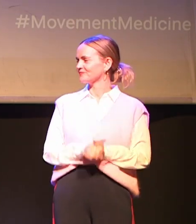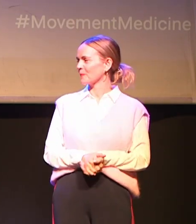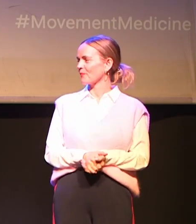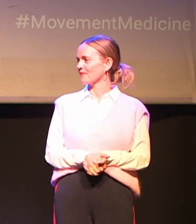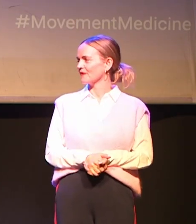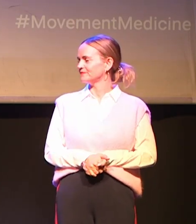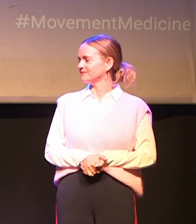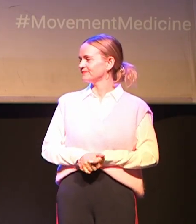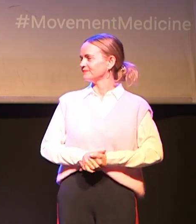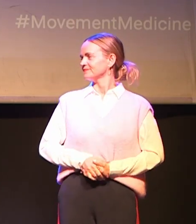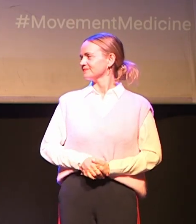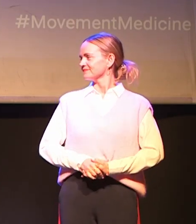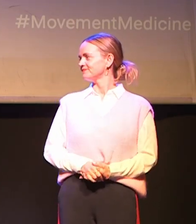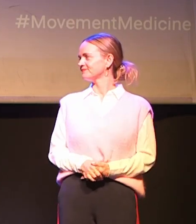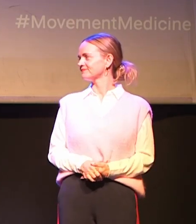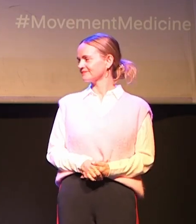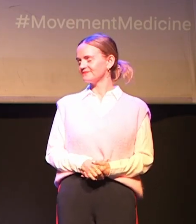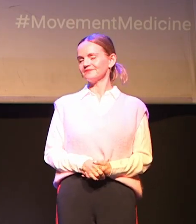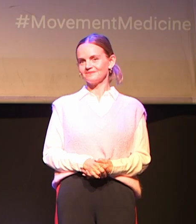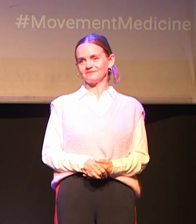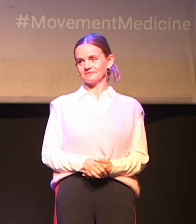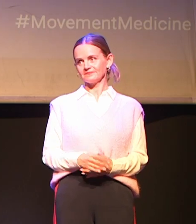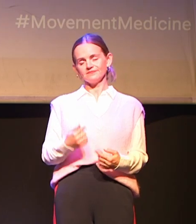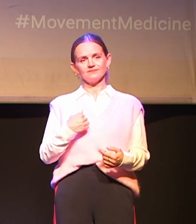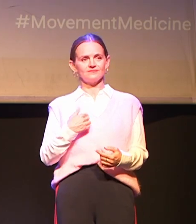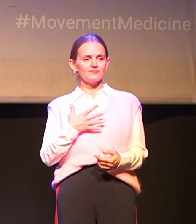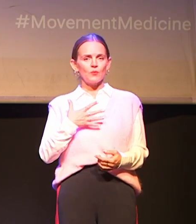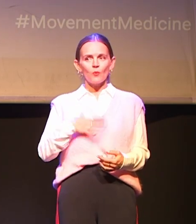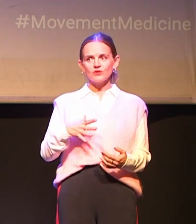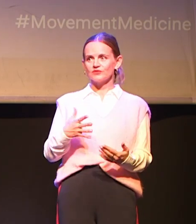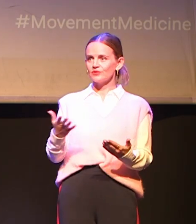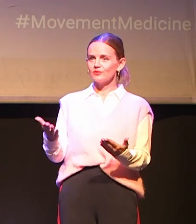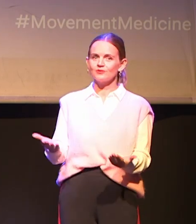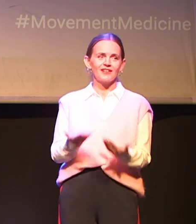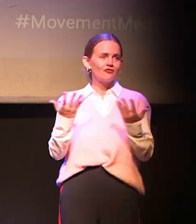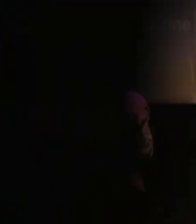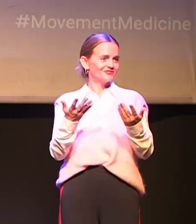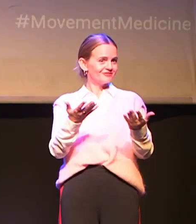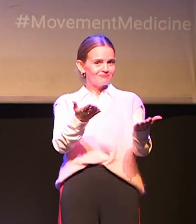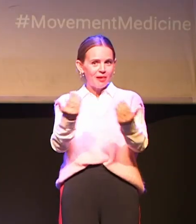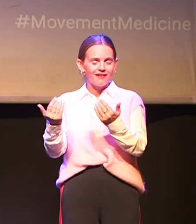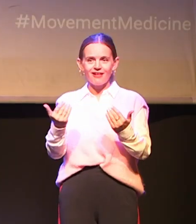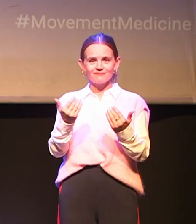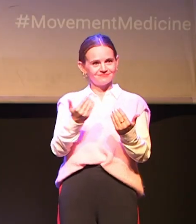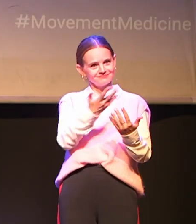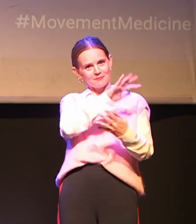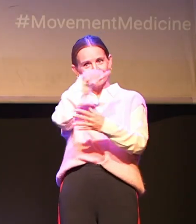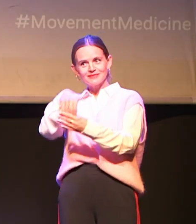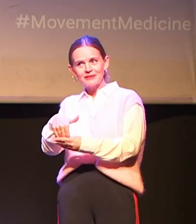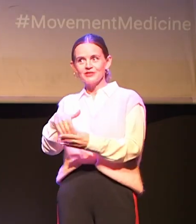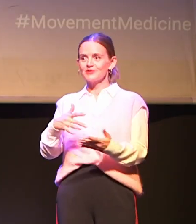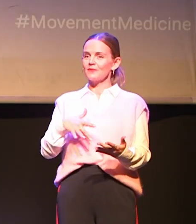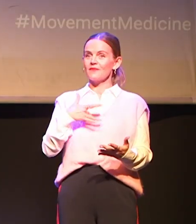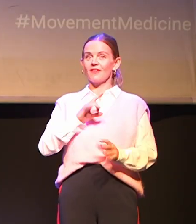um, we want and encourage audience participation. So if you feel called to it, let